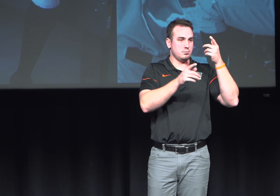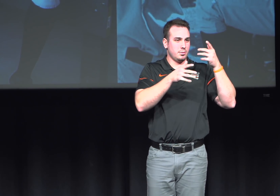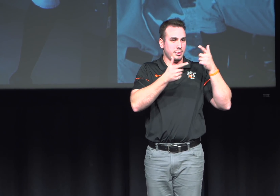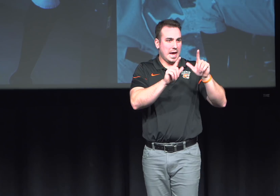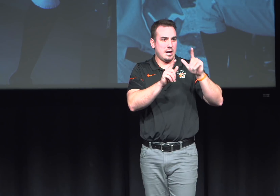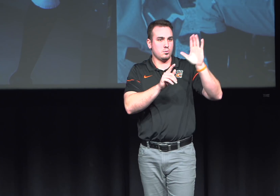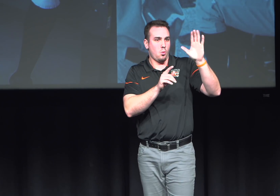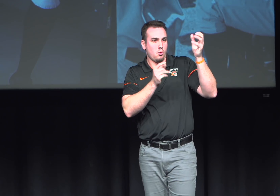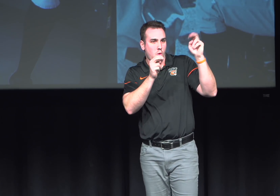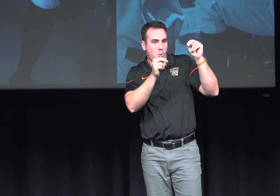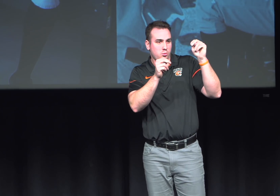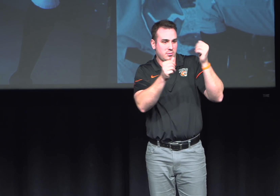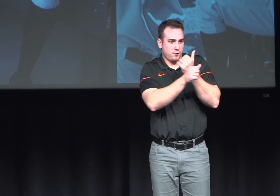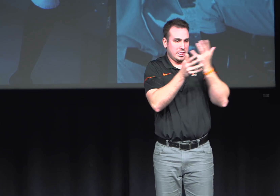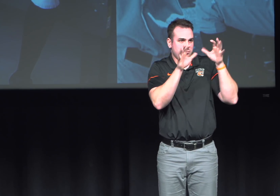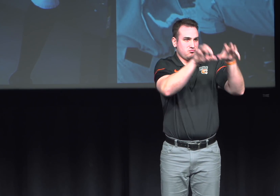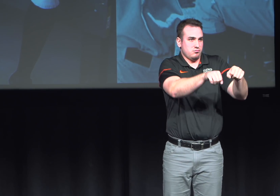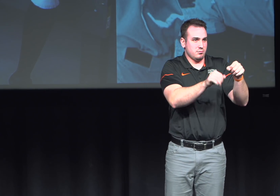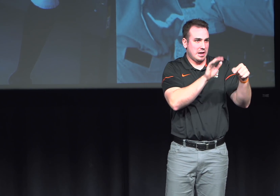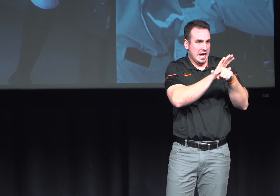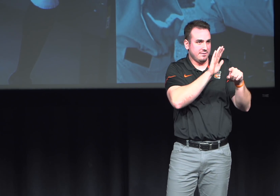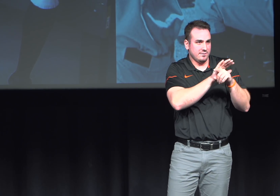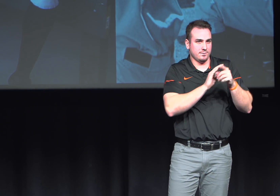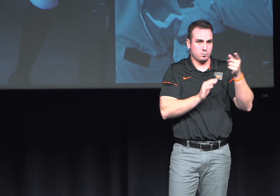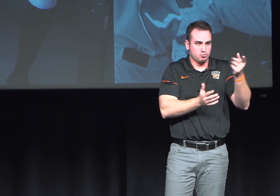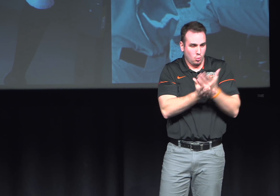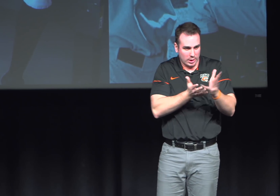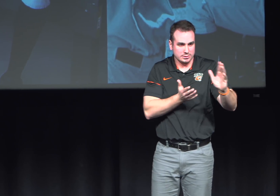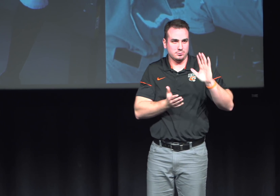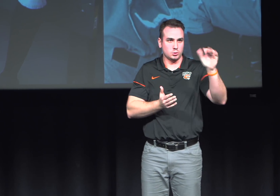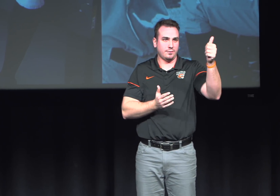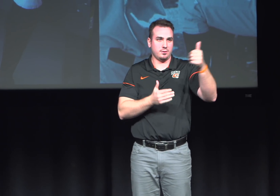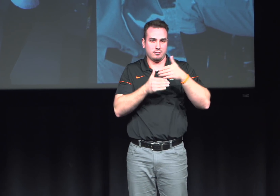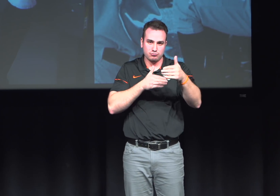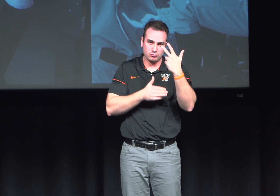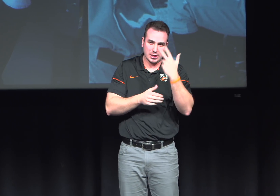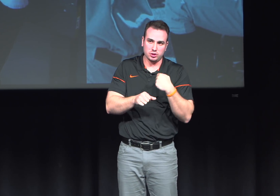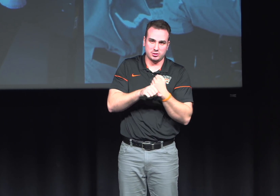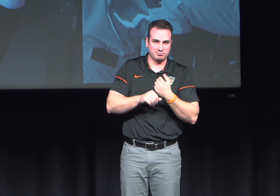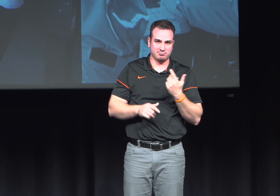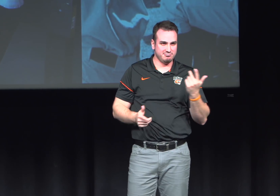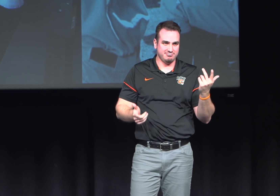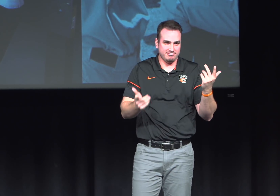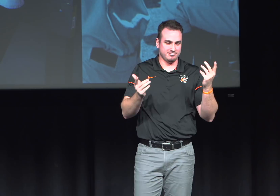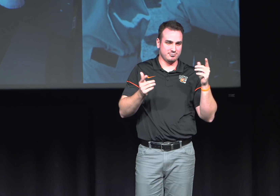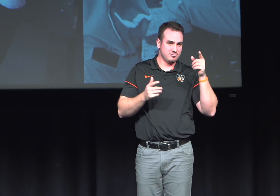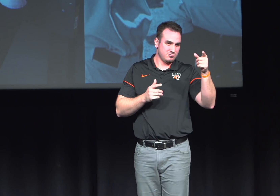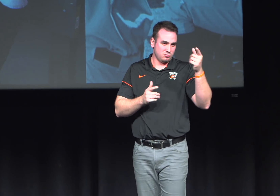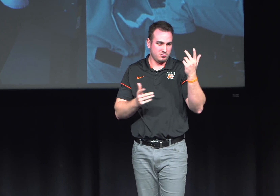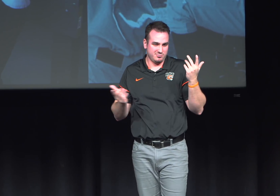negative thoughts get the best of me. I'm wasting my gifts, and I'm screwed for the next 3